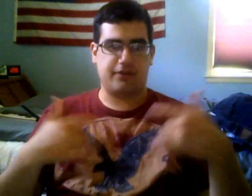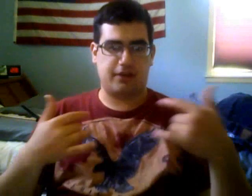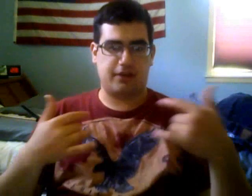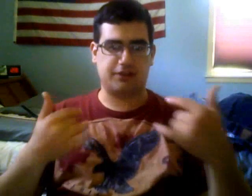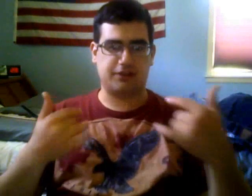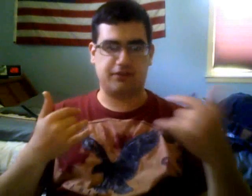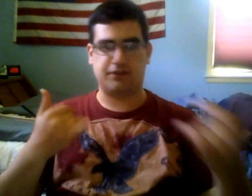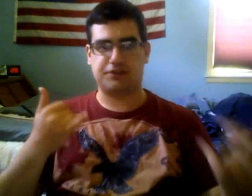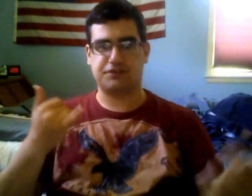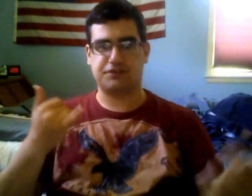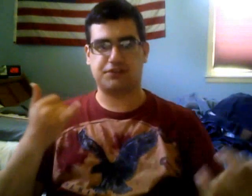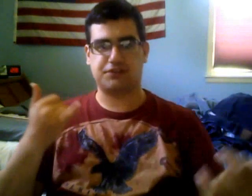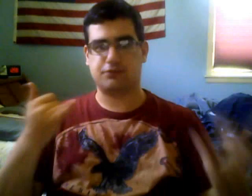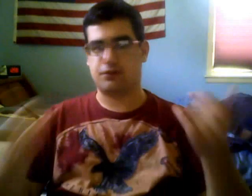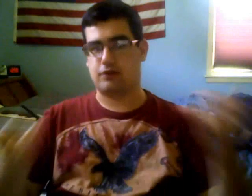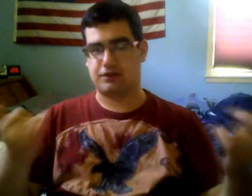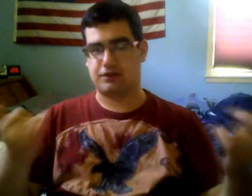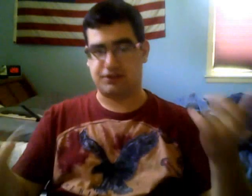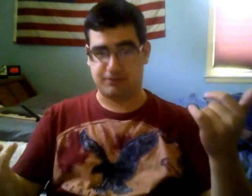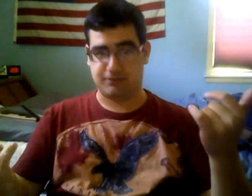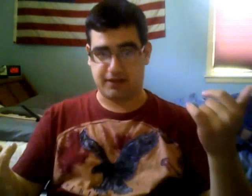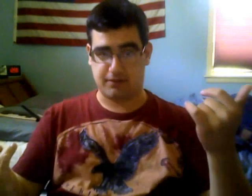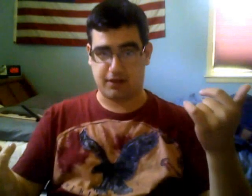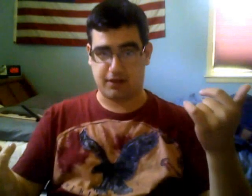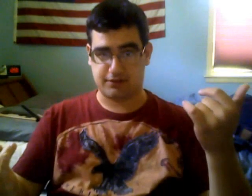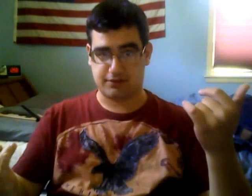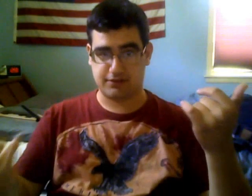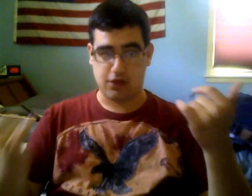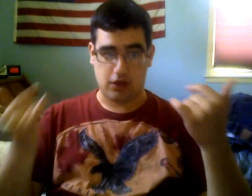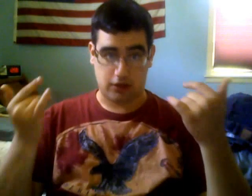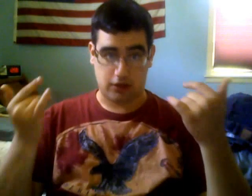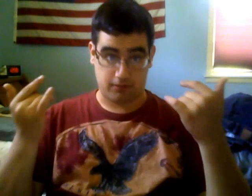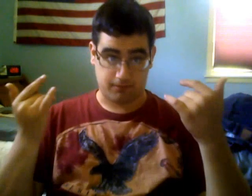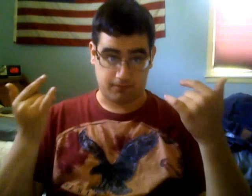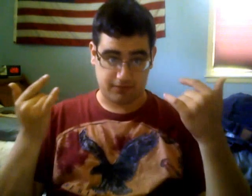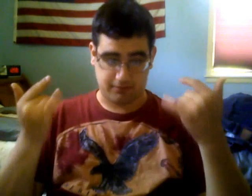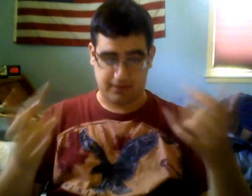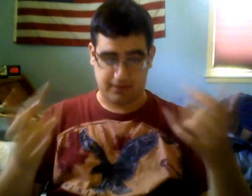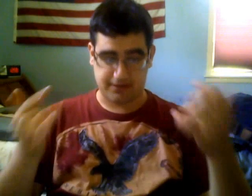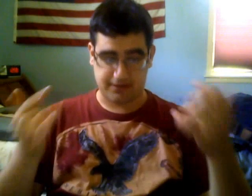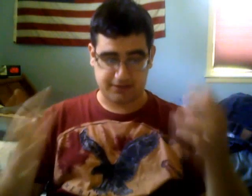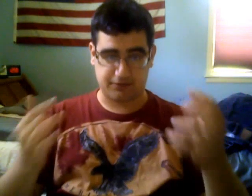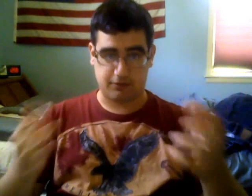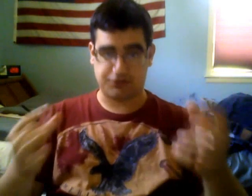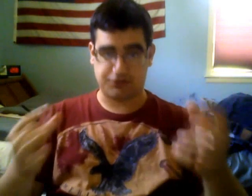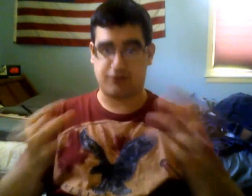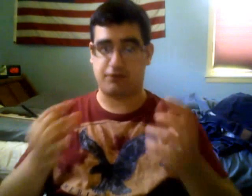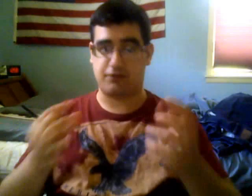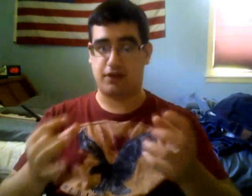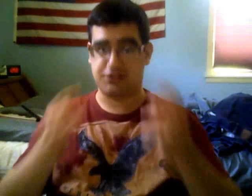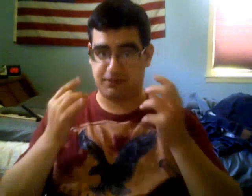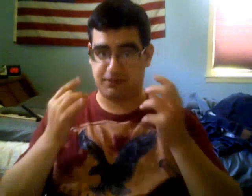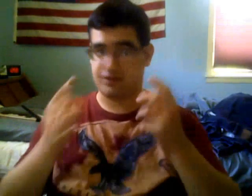the election of 1976 was really no contest, mainly because the main center focus that you have to realize about the